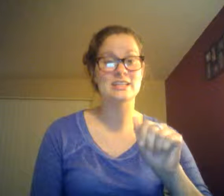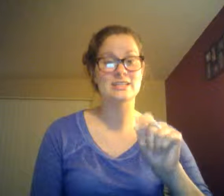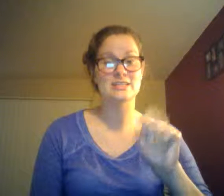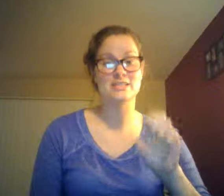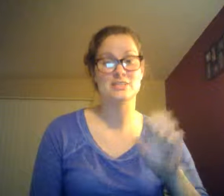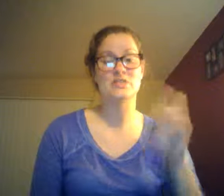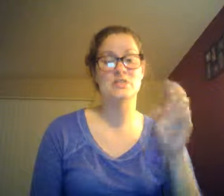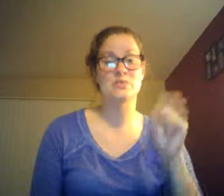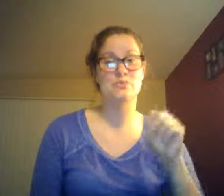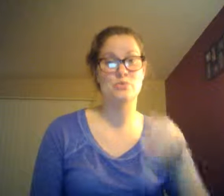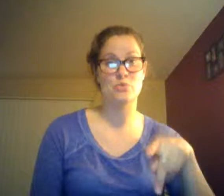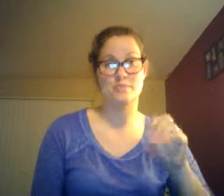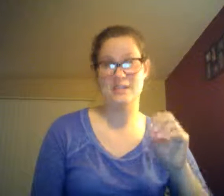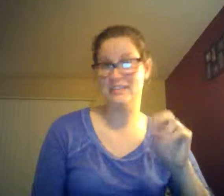roseate spoonbills,